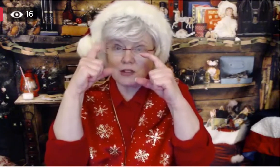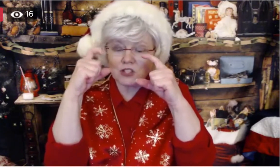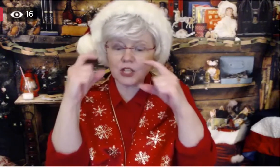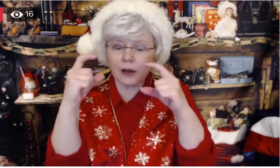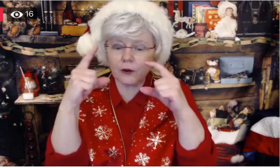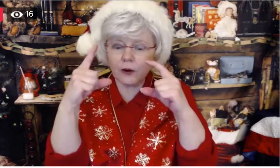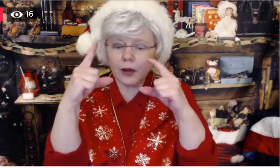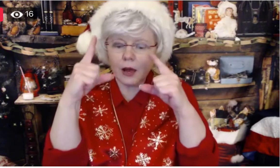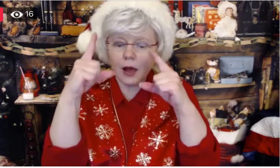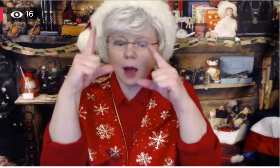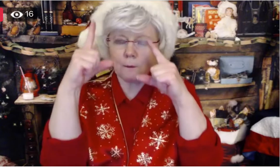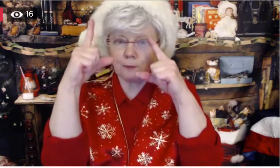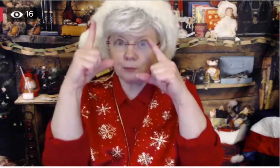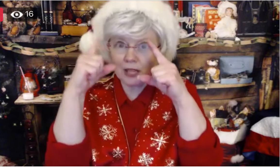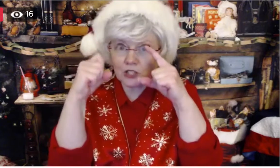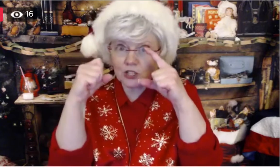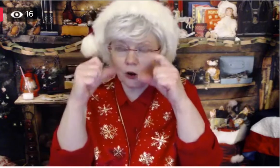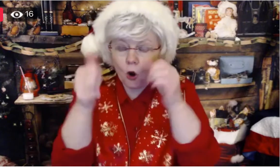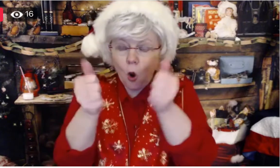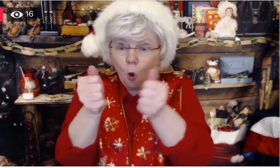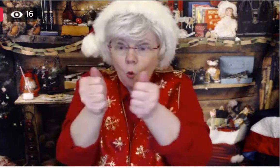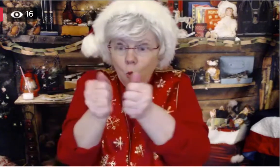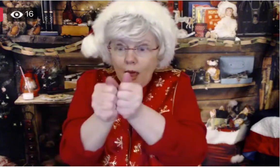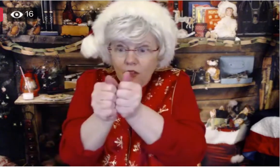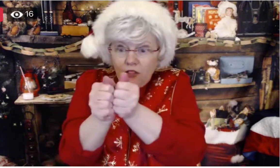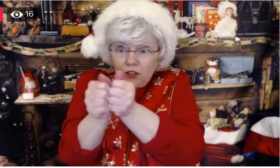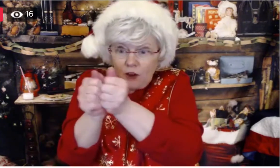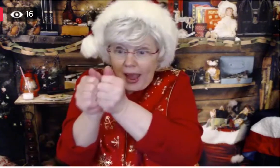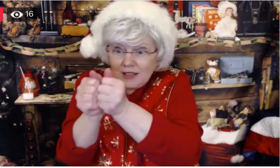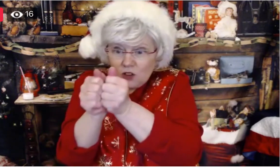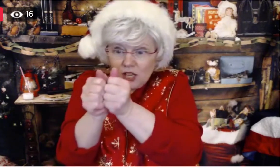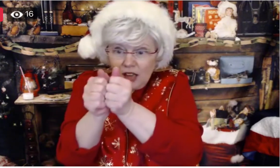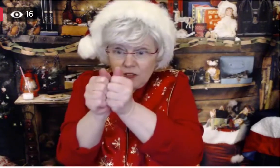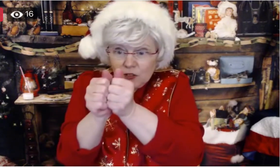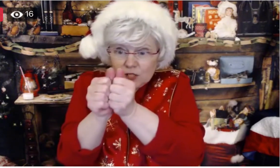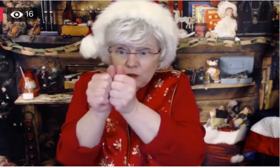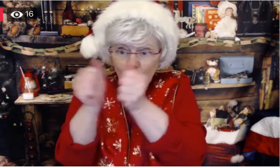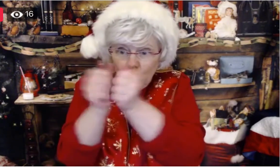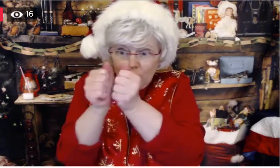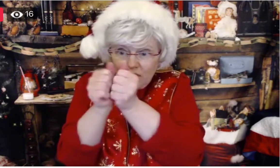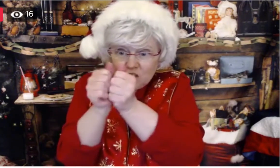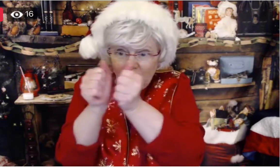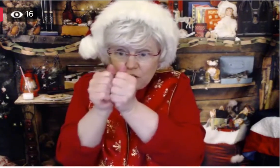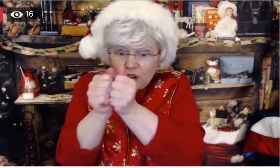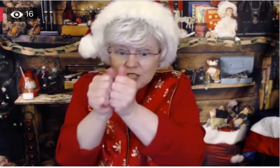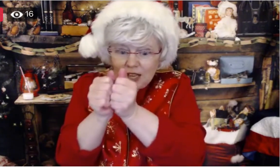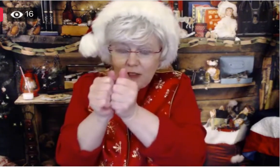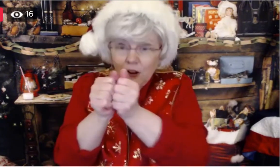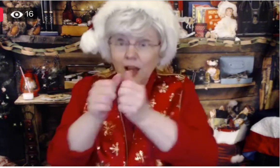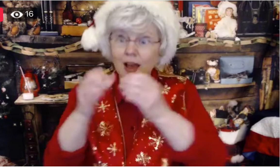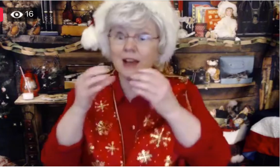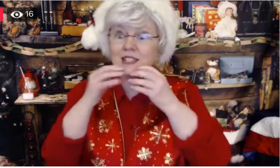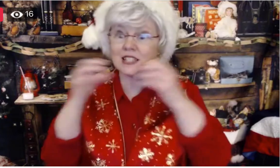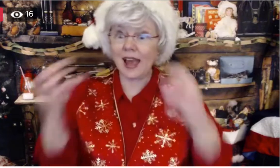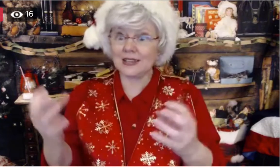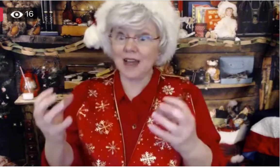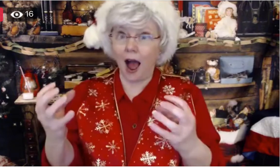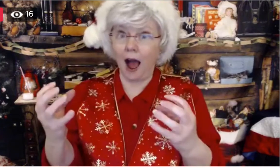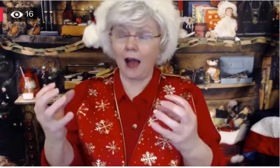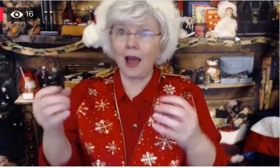the shutter, a picture with, your hands are together, so they're with each other, they're together, Santa.